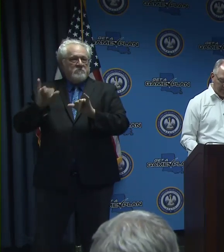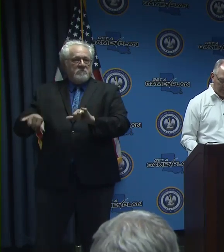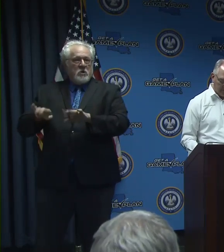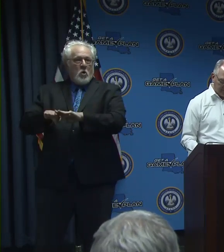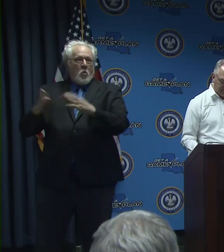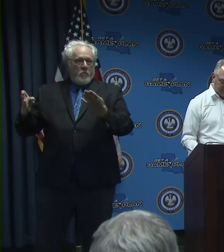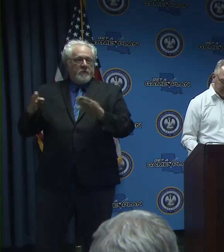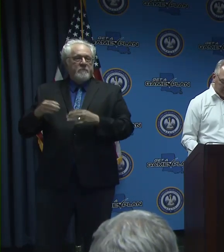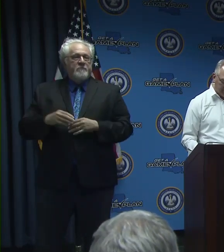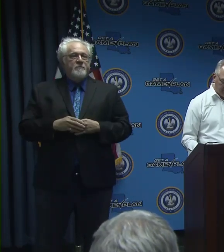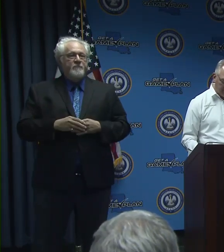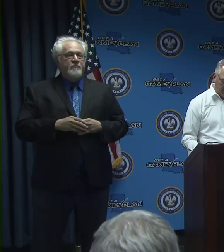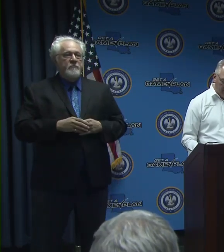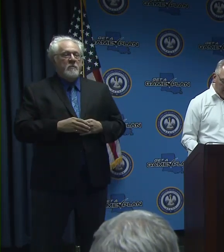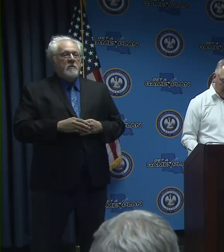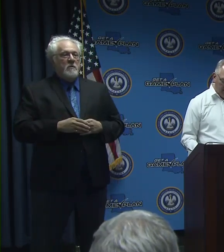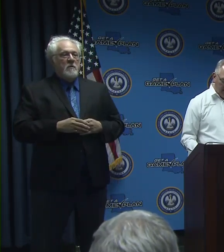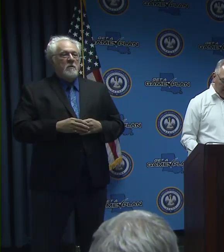open.